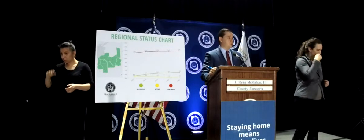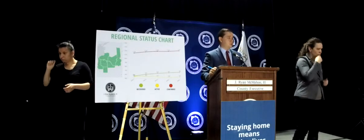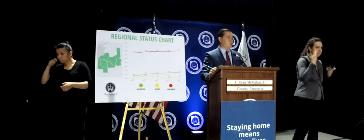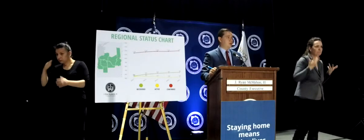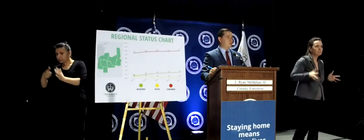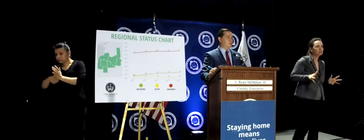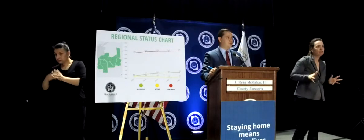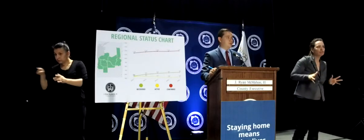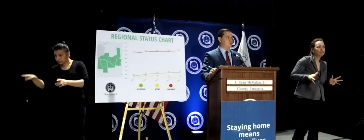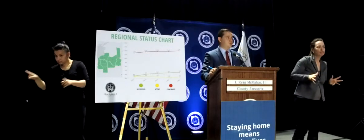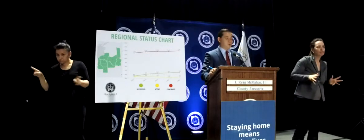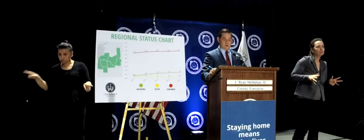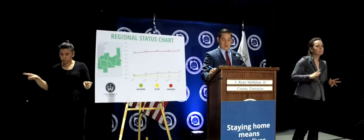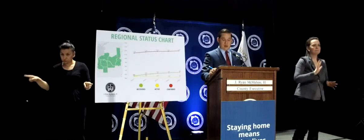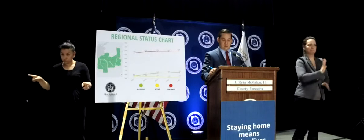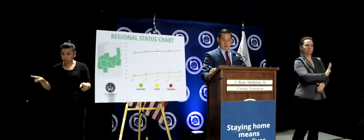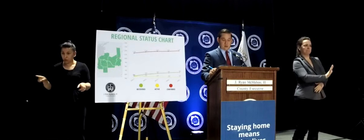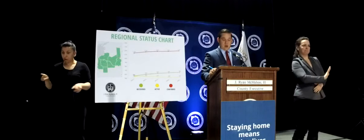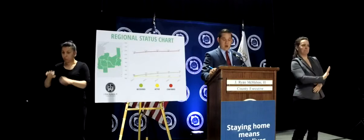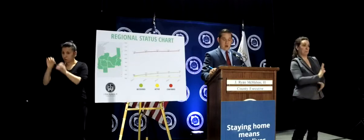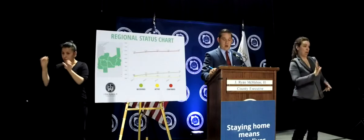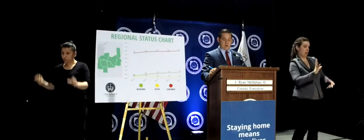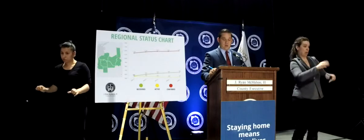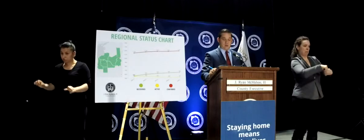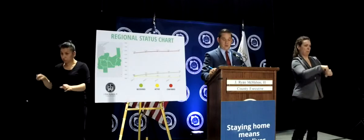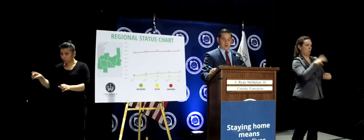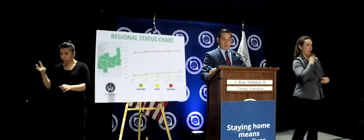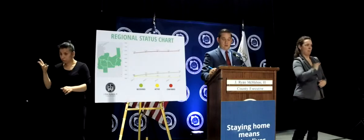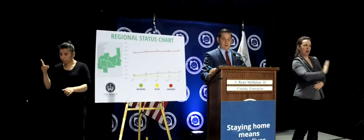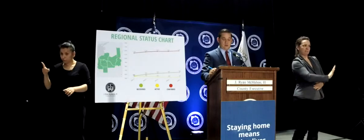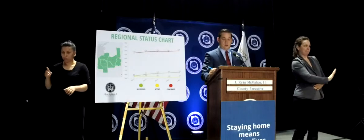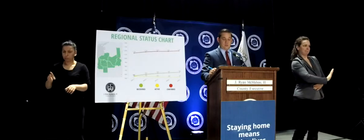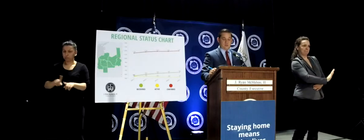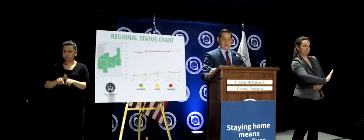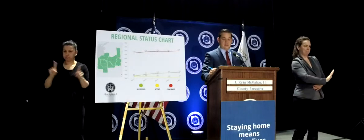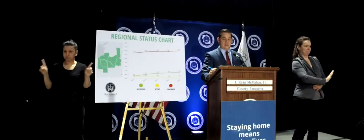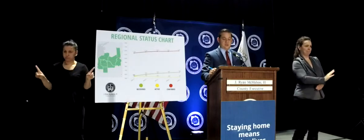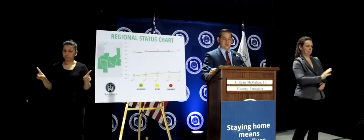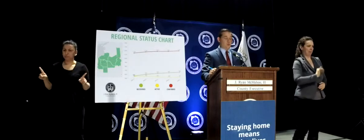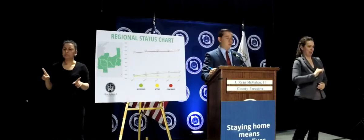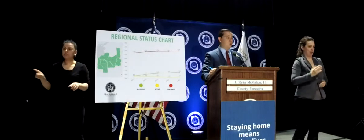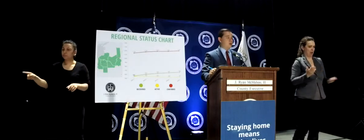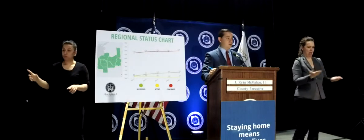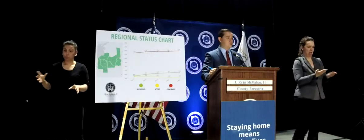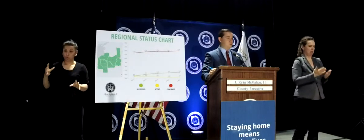Walmart. We haven't received those results yet. These are numbers that